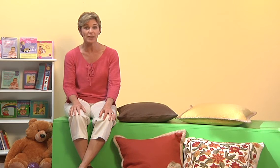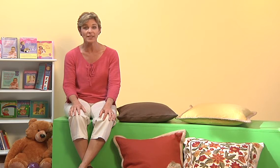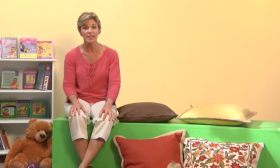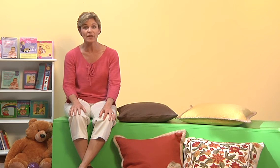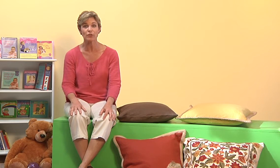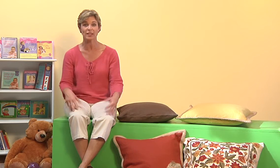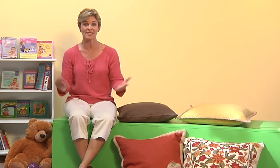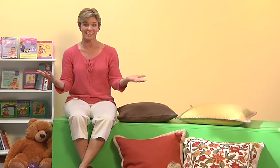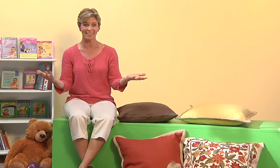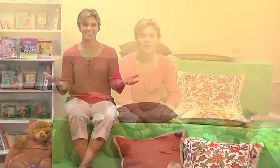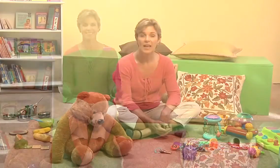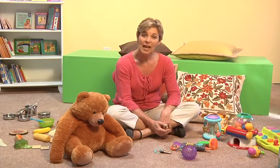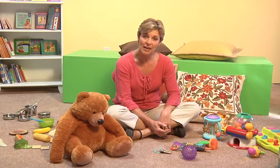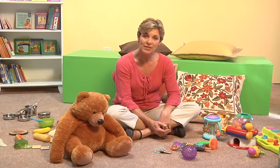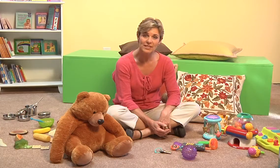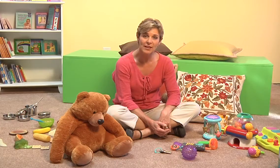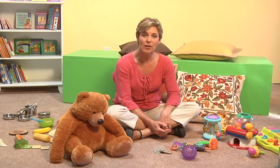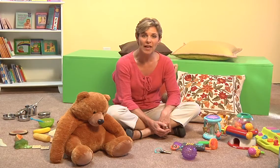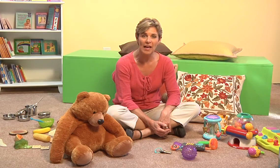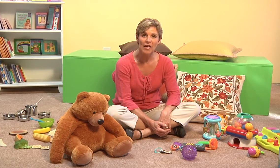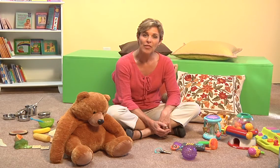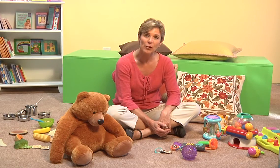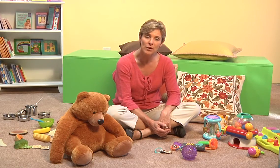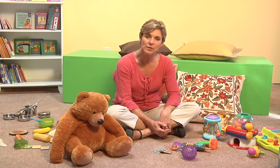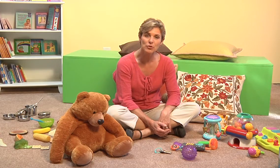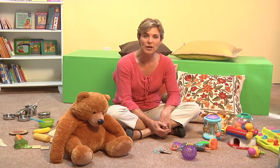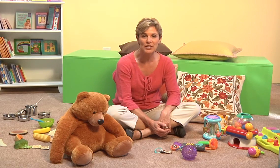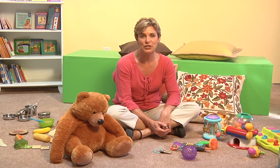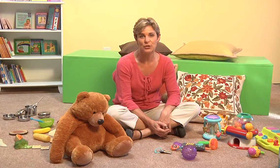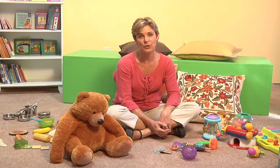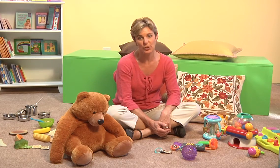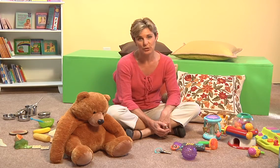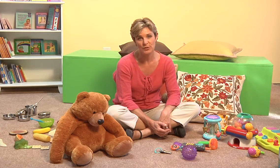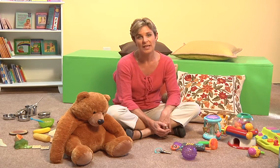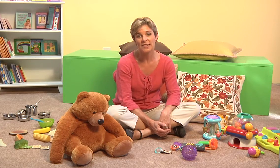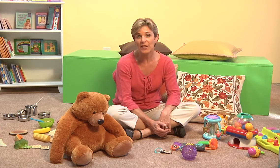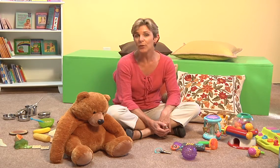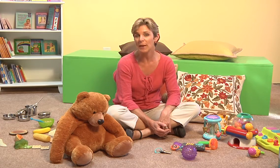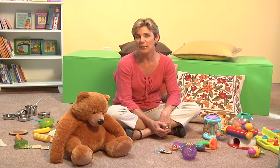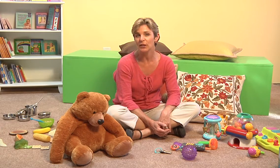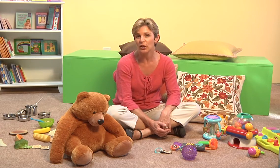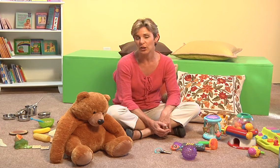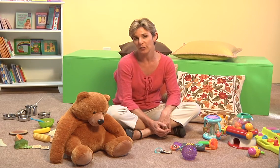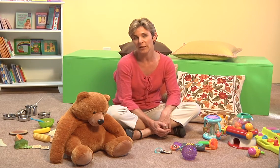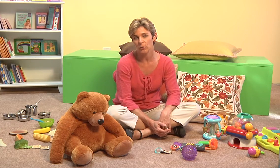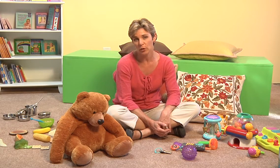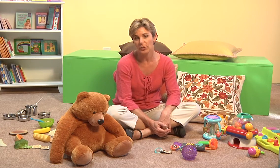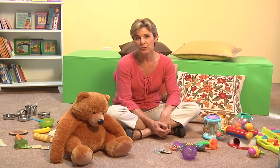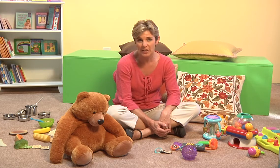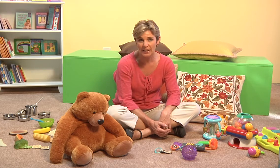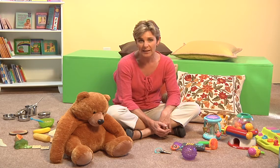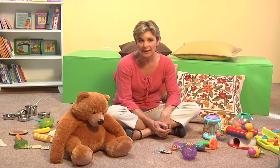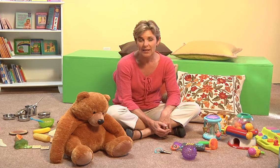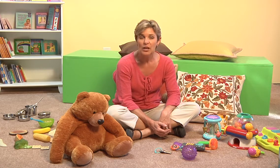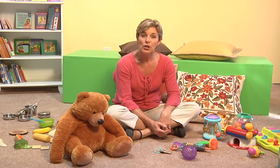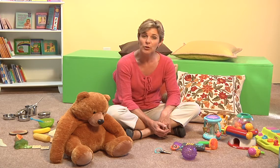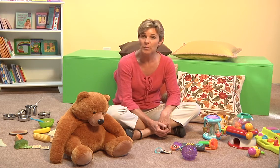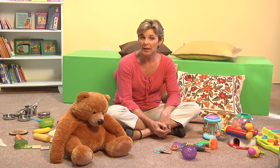things effortlessly. Having said all that, there are some strategies you can use to get your baby to look at you a little more when you're signing. You can pick